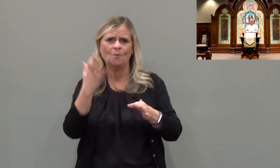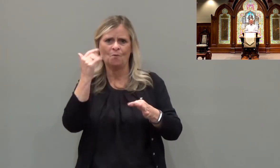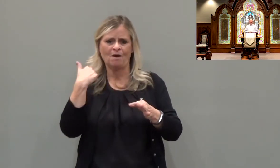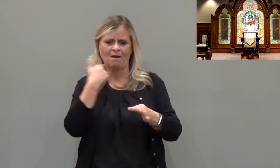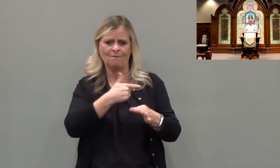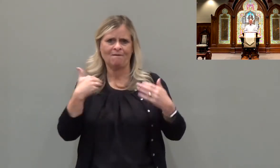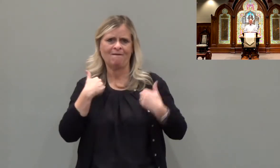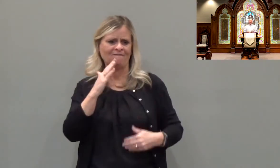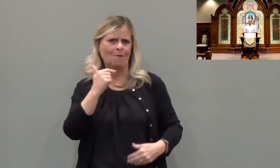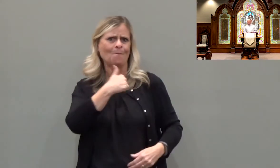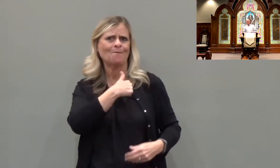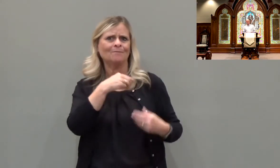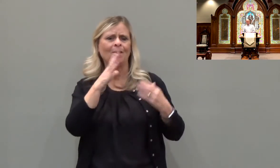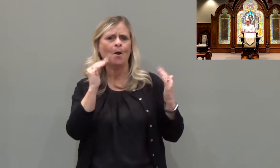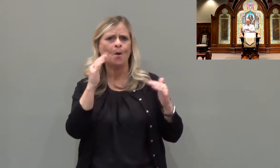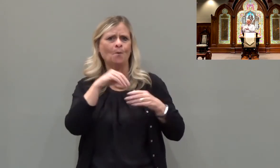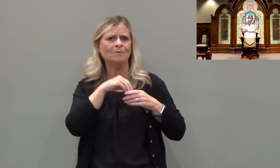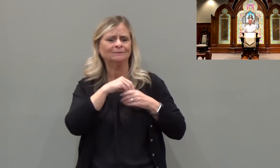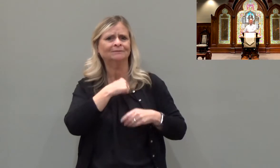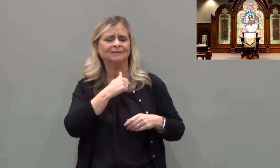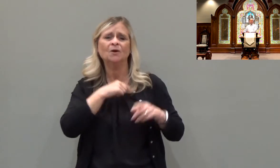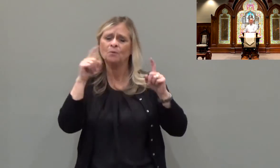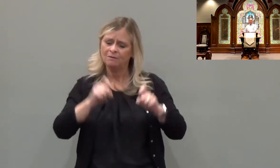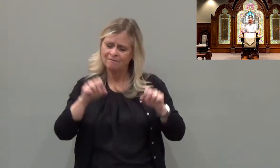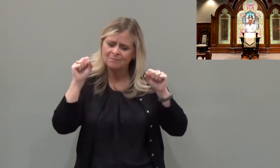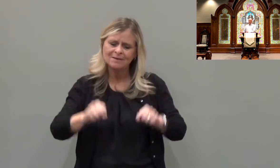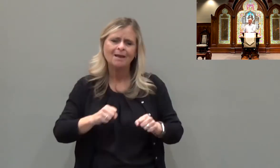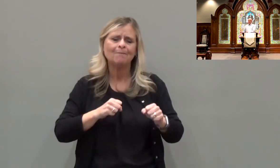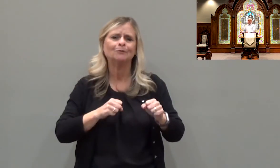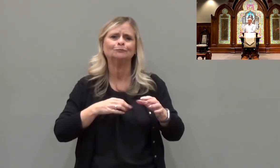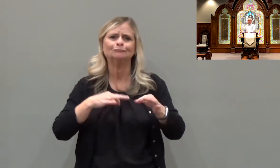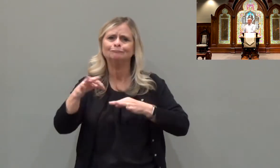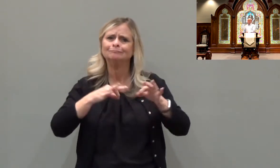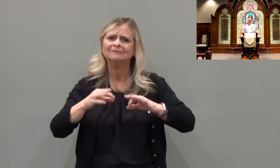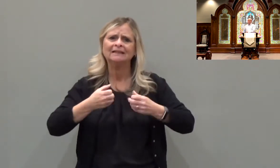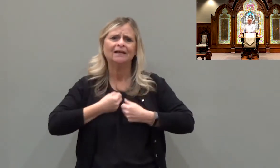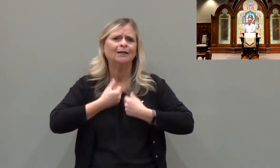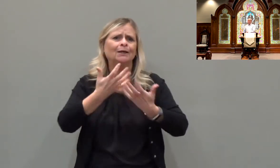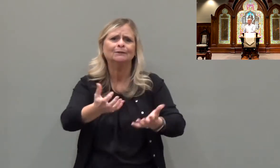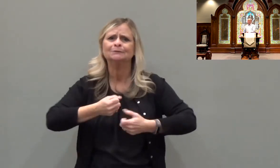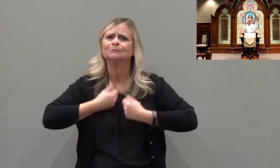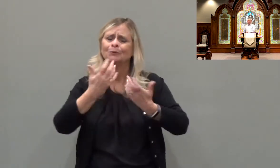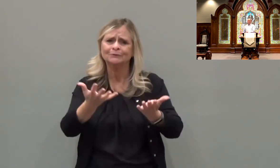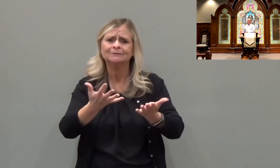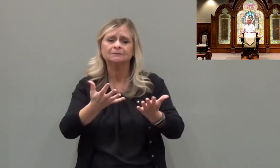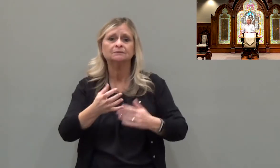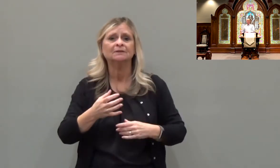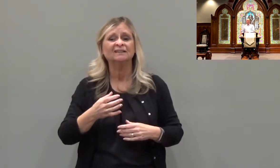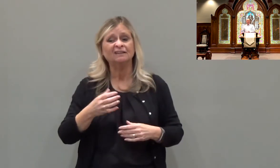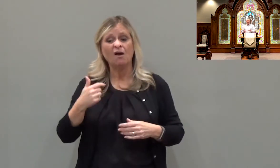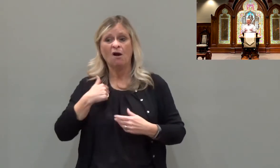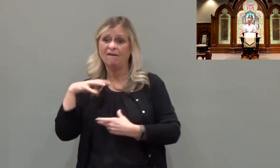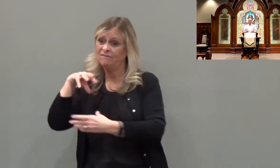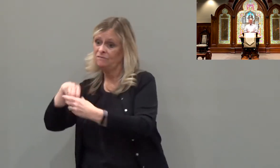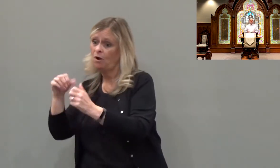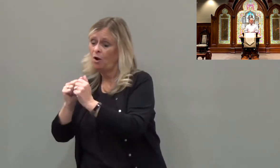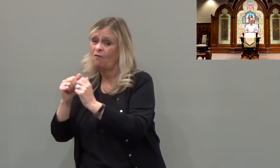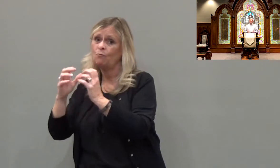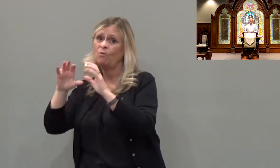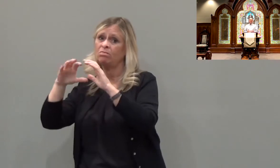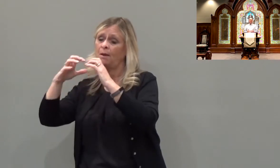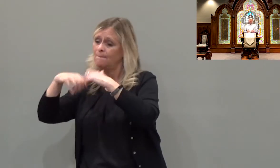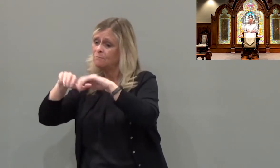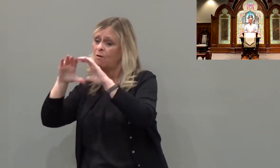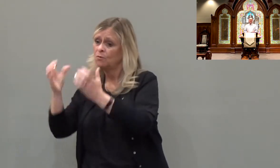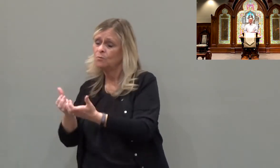to recognize and be able to express, yes, the world is broken. I'm a part of that brokenness and you are too. But God loves